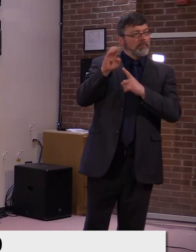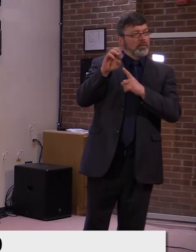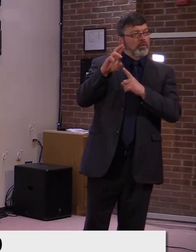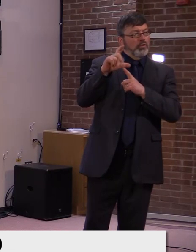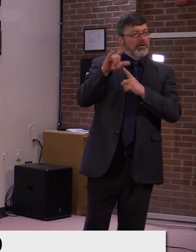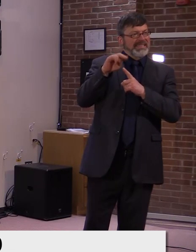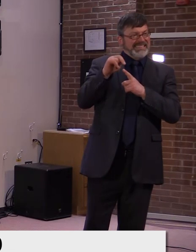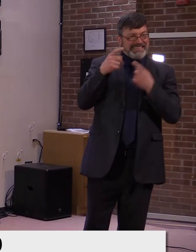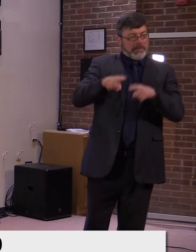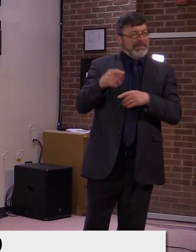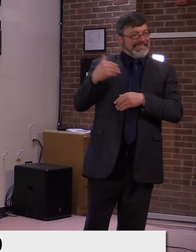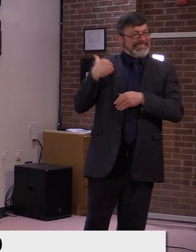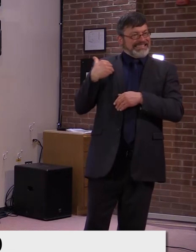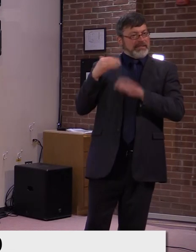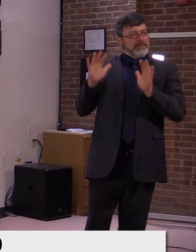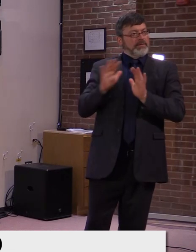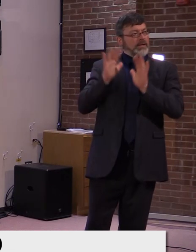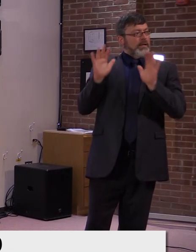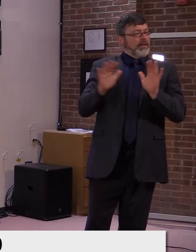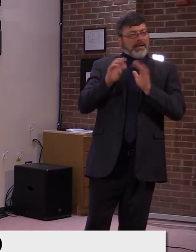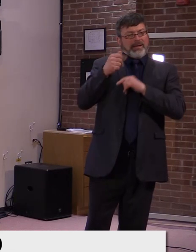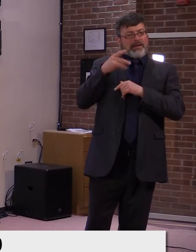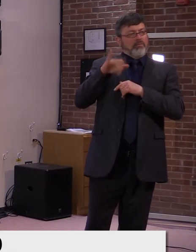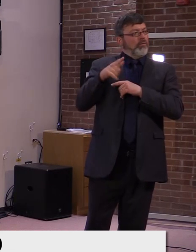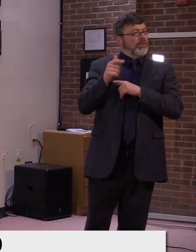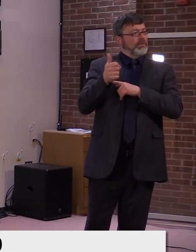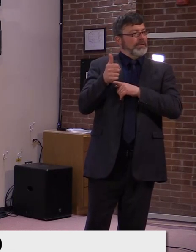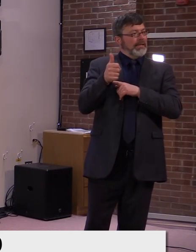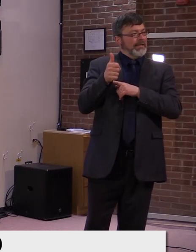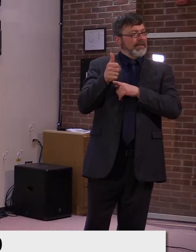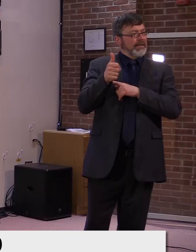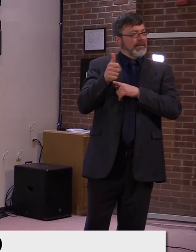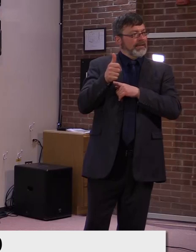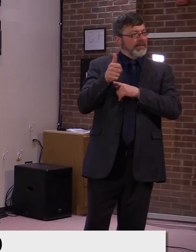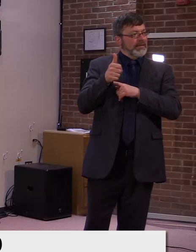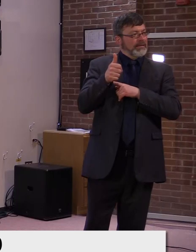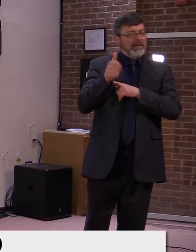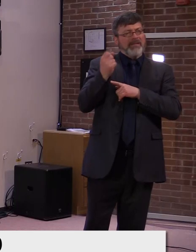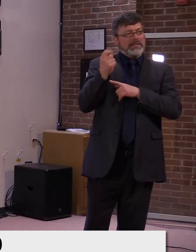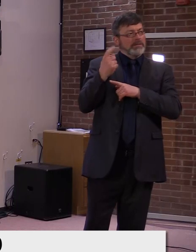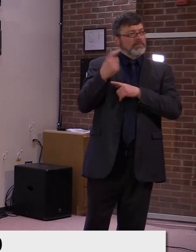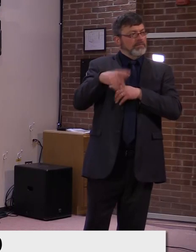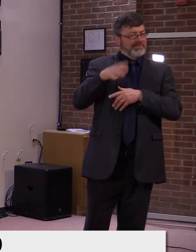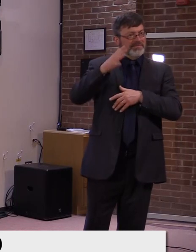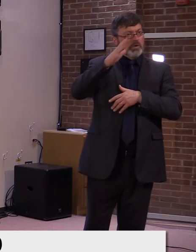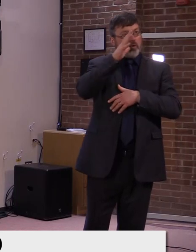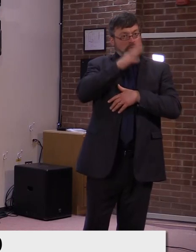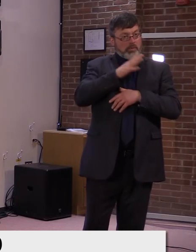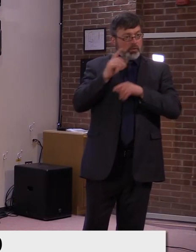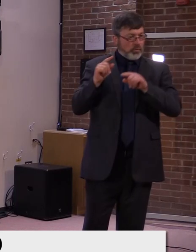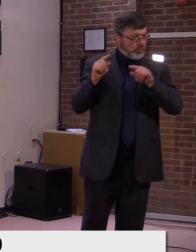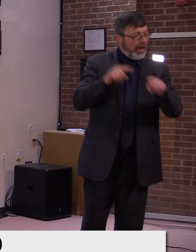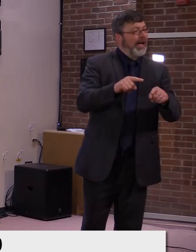Okay. Let me figure out what. Yeah, usually what happens